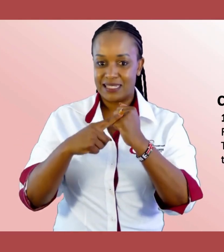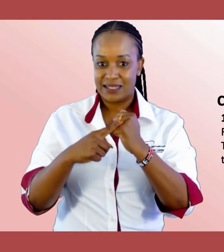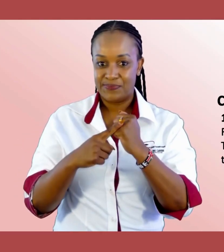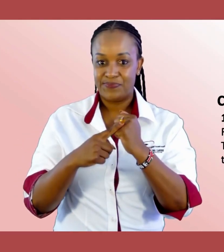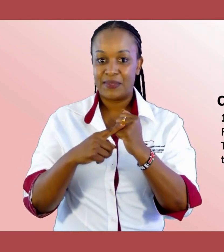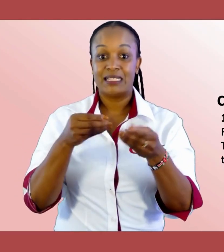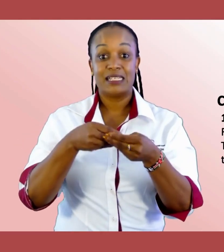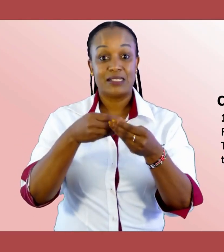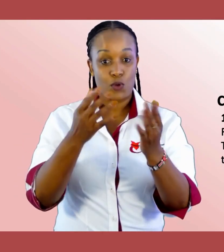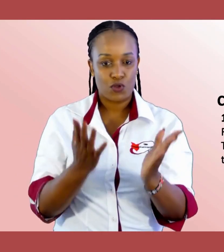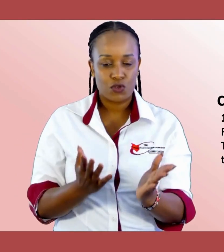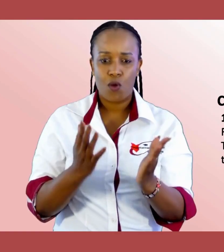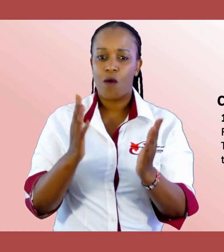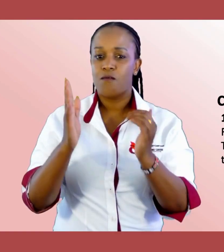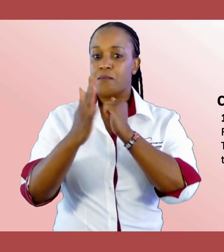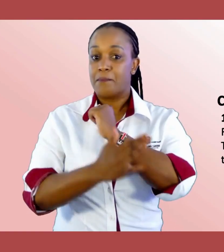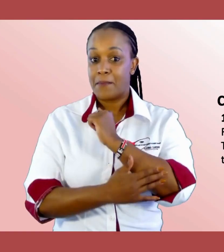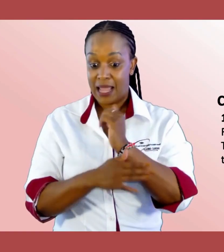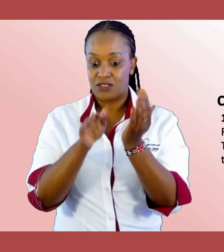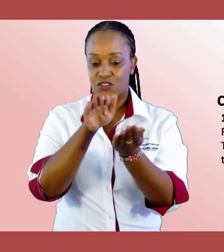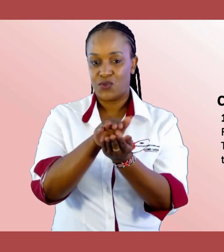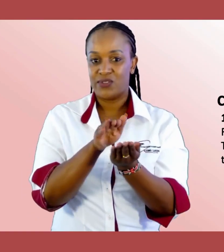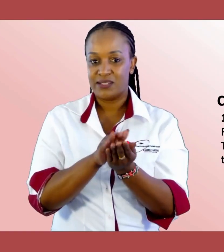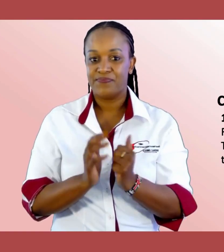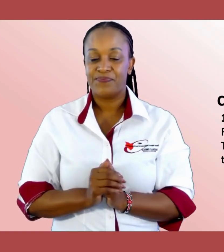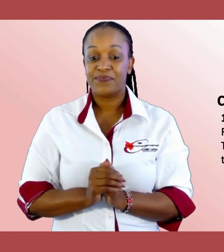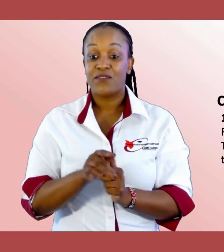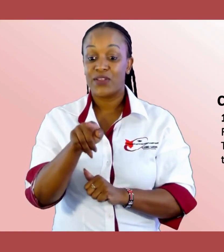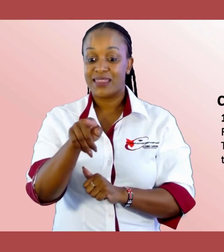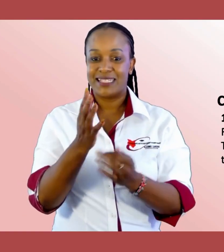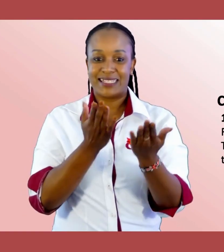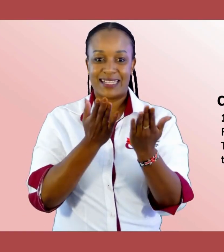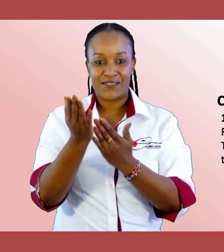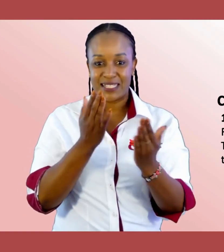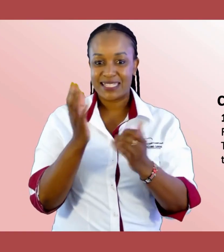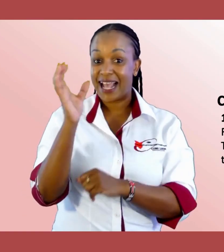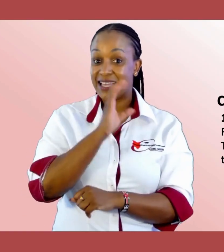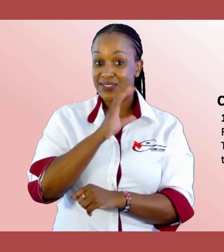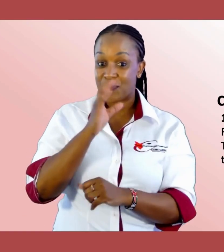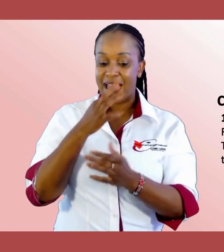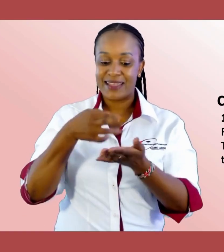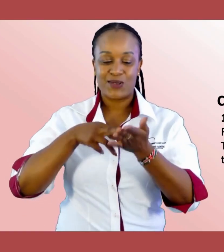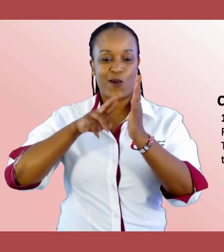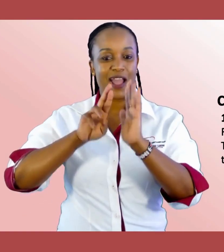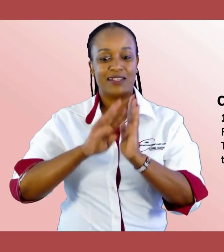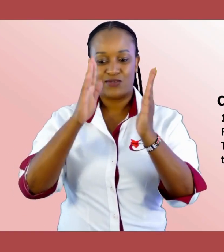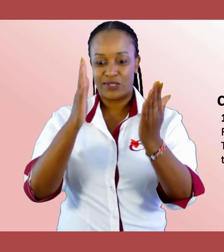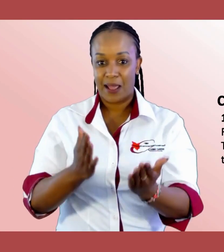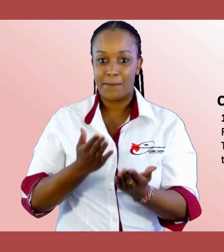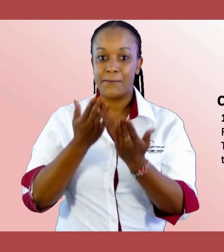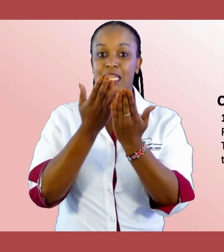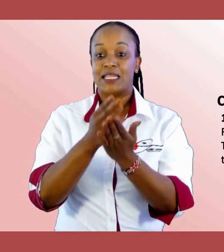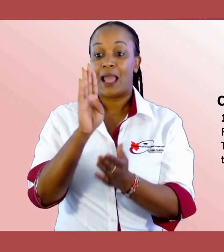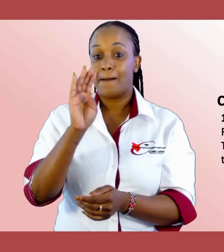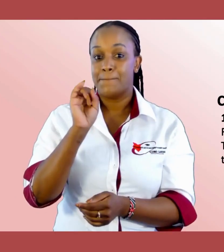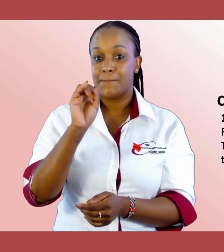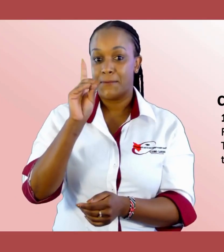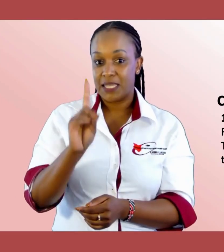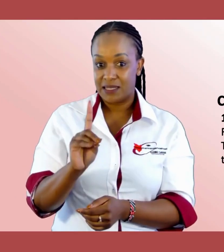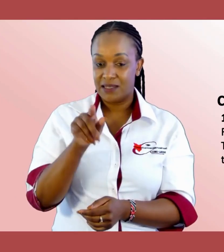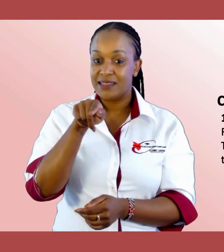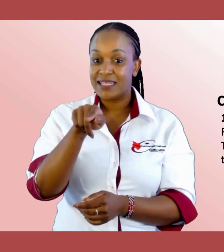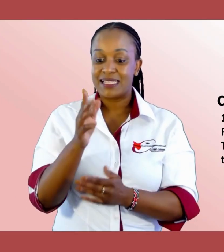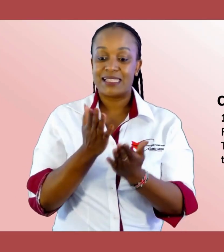16. Disposal of obsolete stores. For this service, the customer is required to submit a bid.